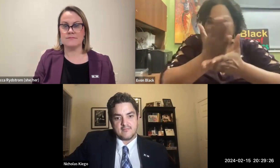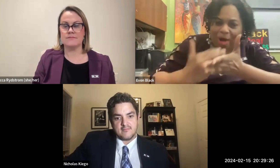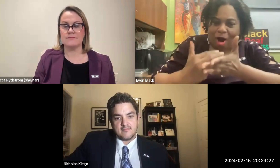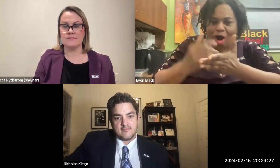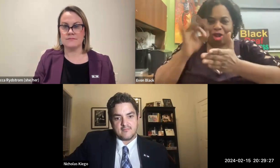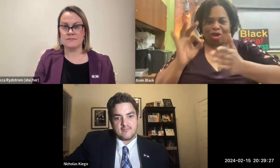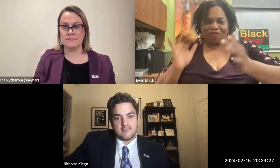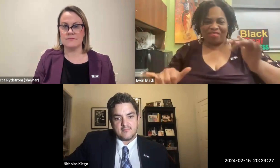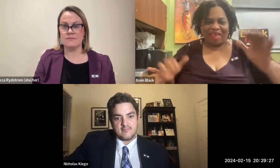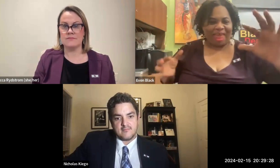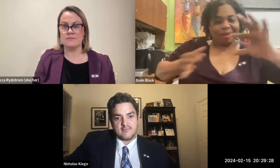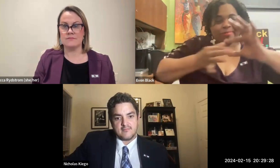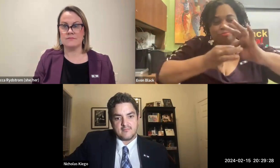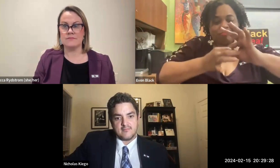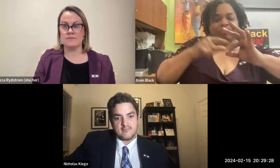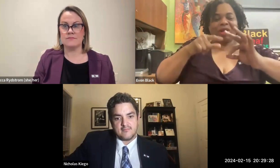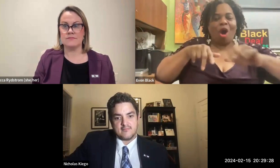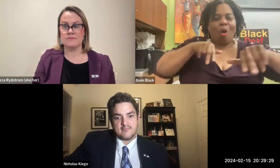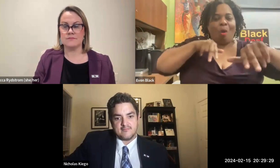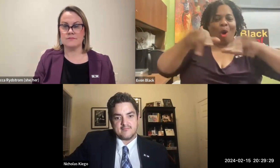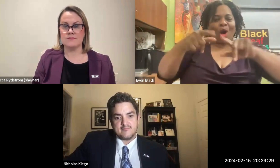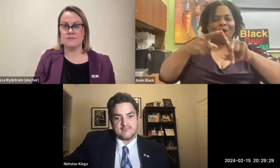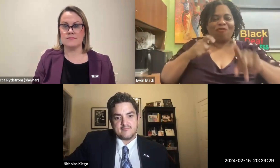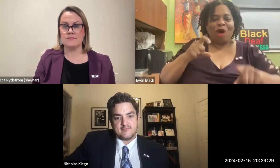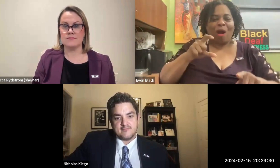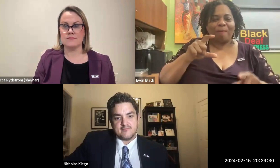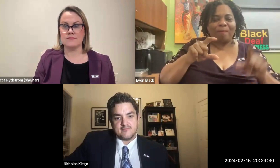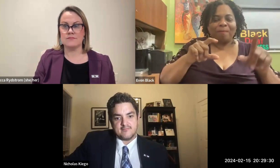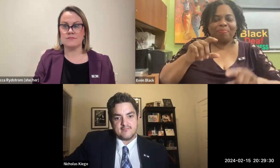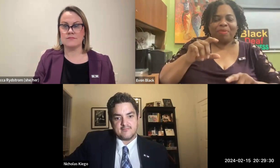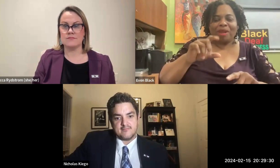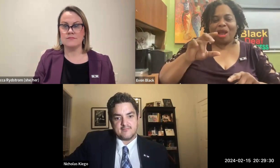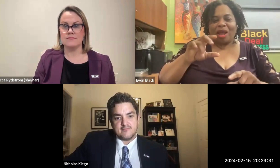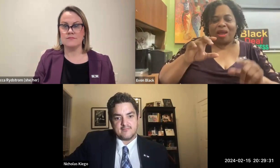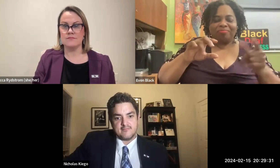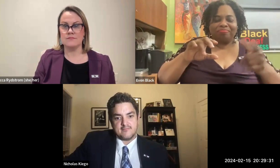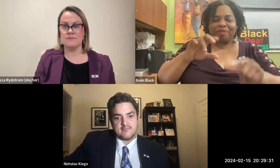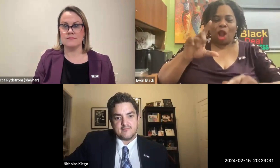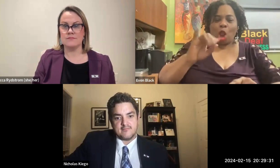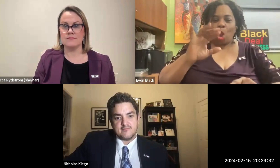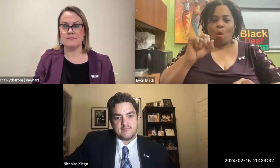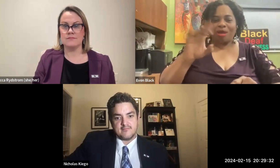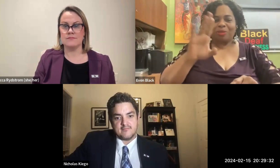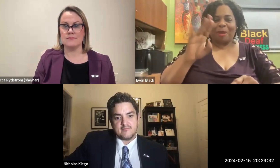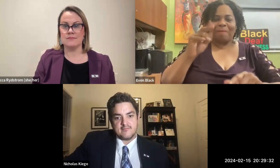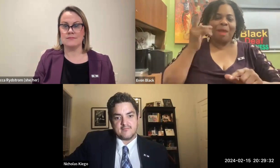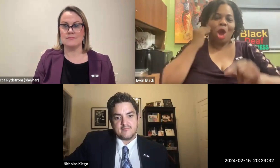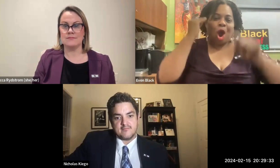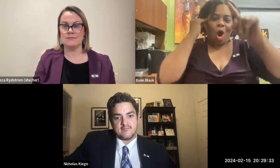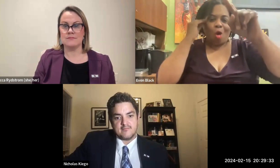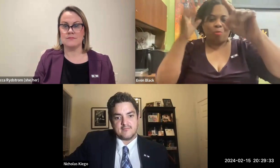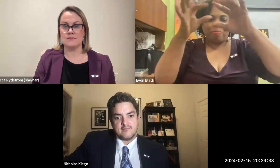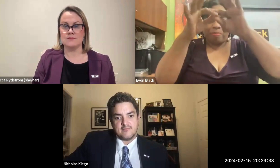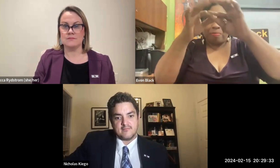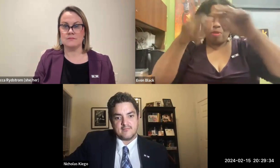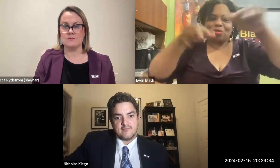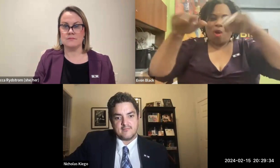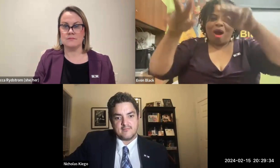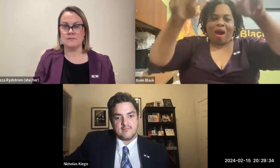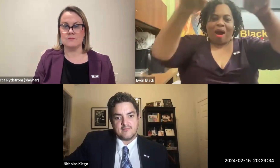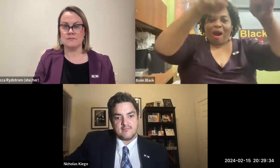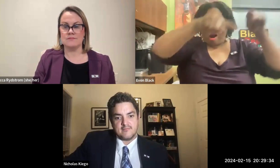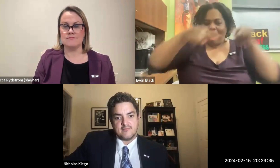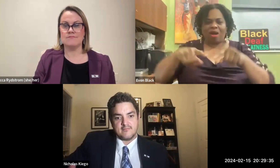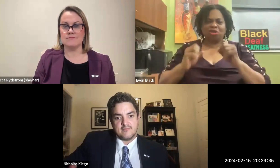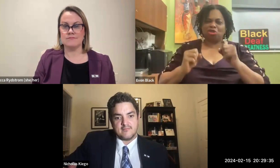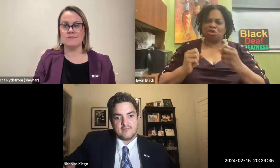African American community. And we want our memorial garden to be connected to that trail, so that the